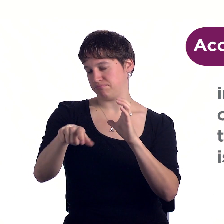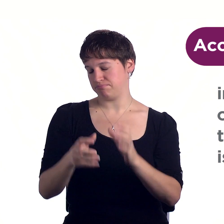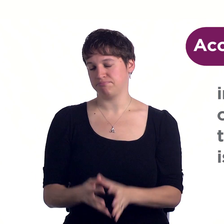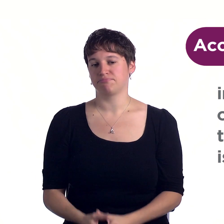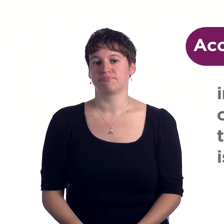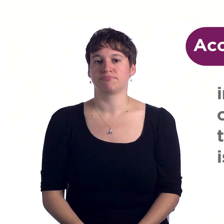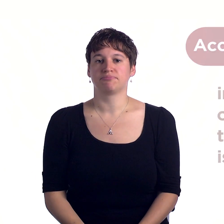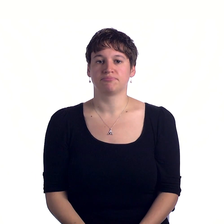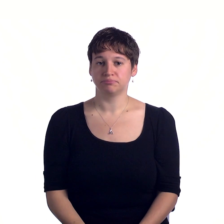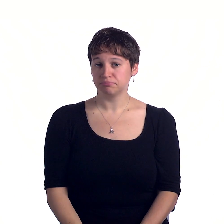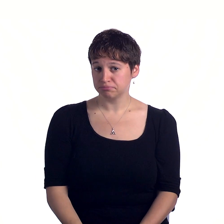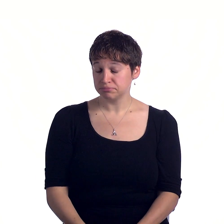issues.